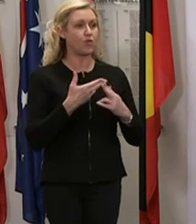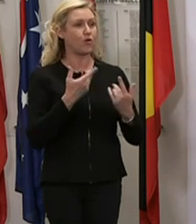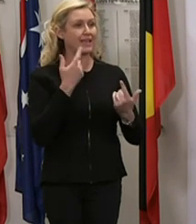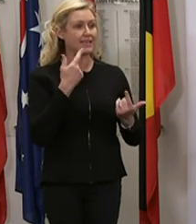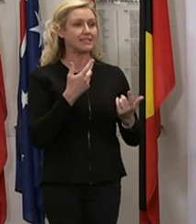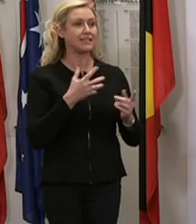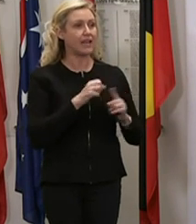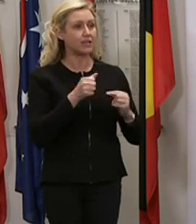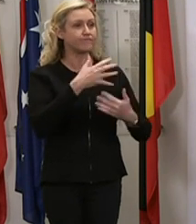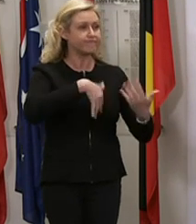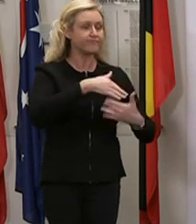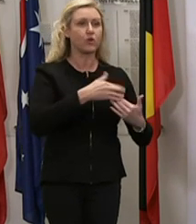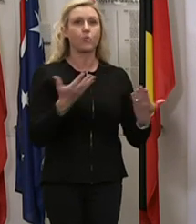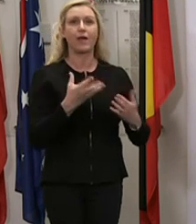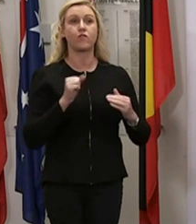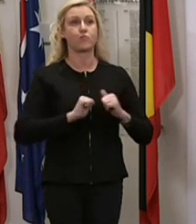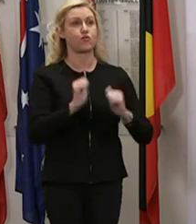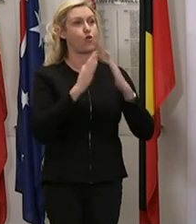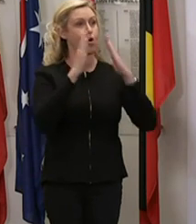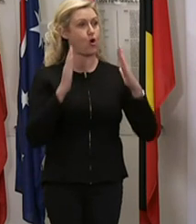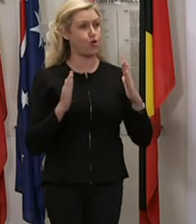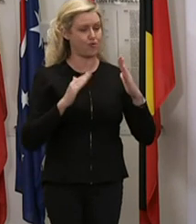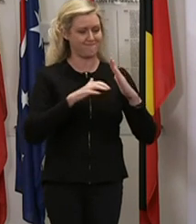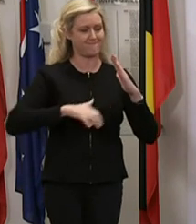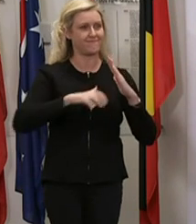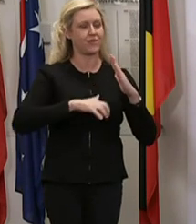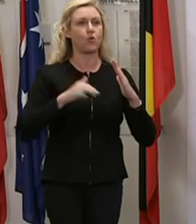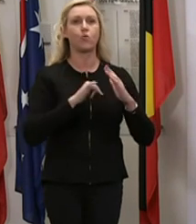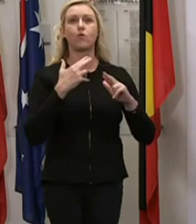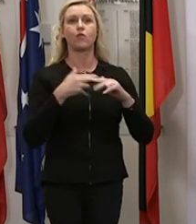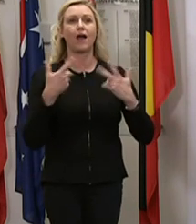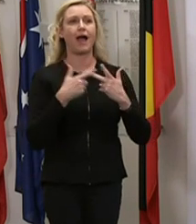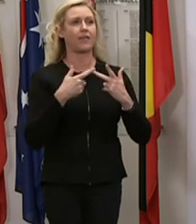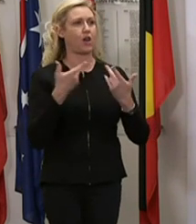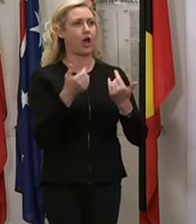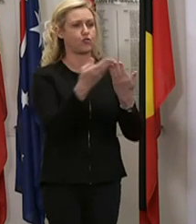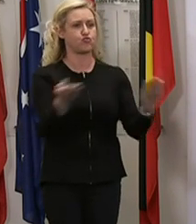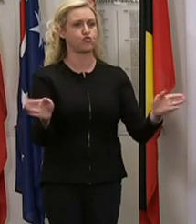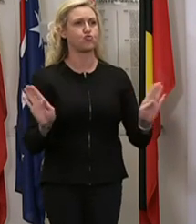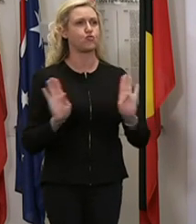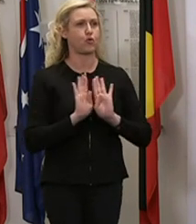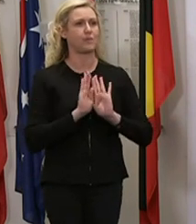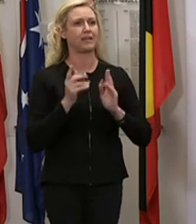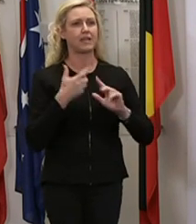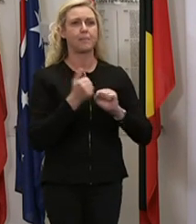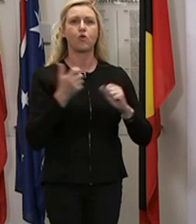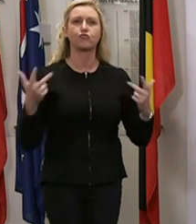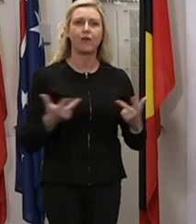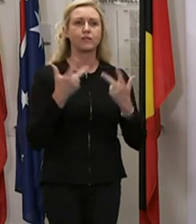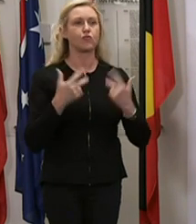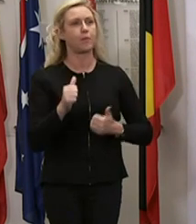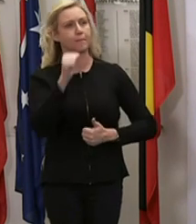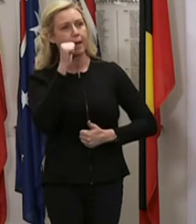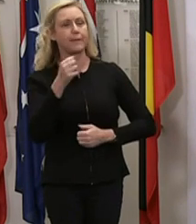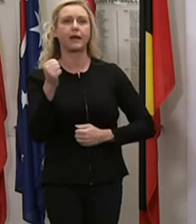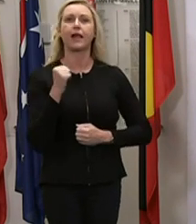or those inside a confined space, such as a hospitality venue, and that's why the restrictions from Friday